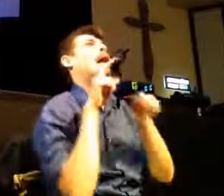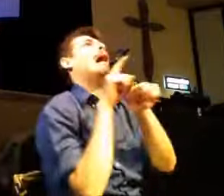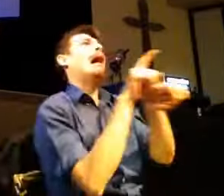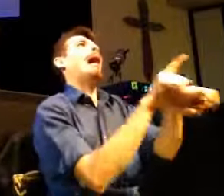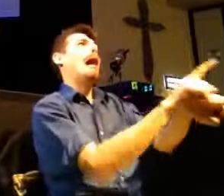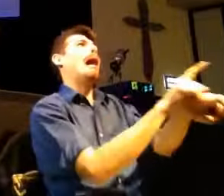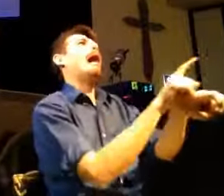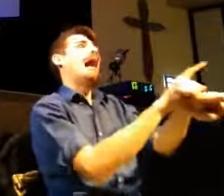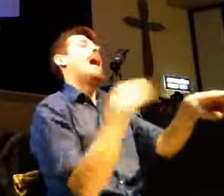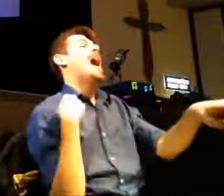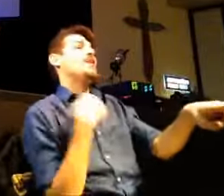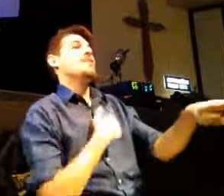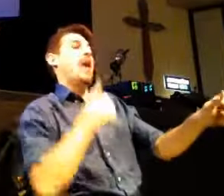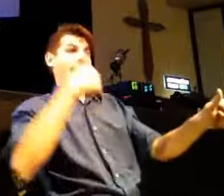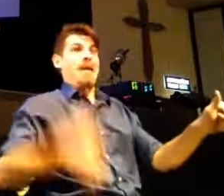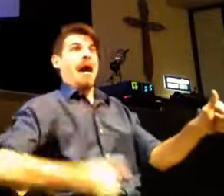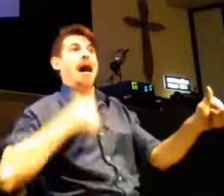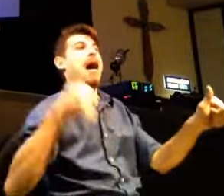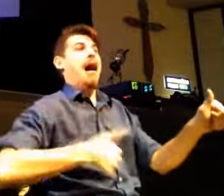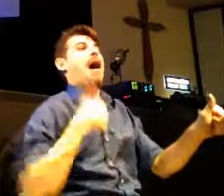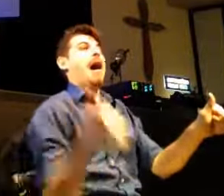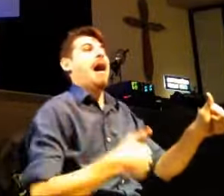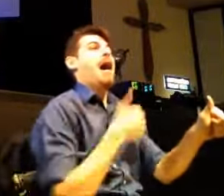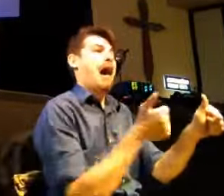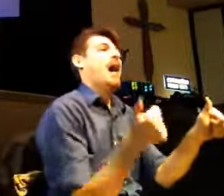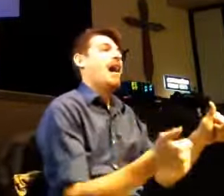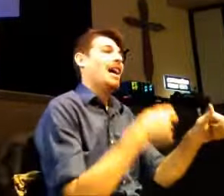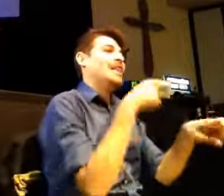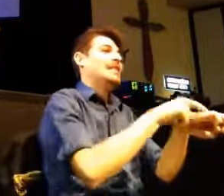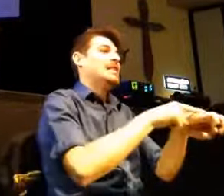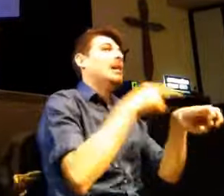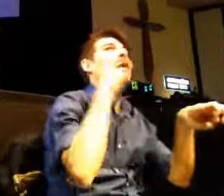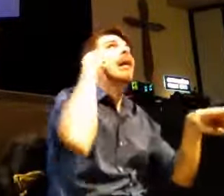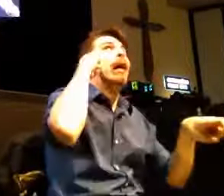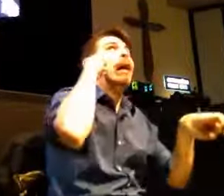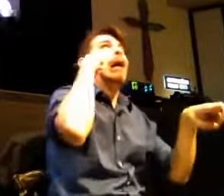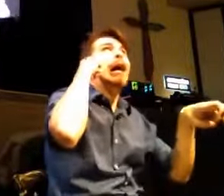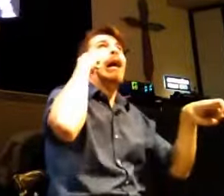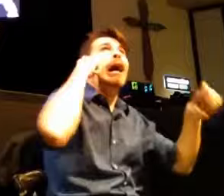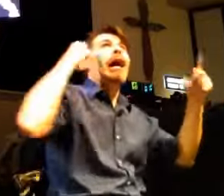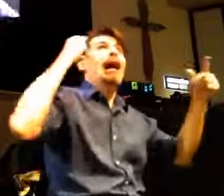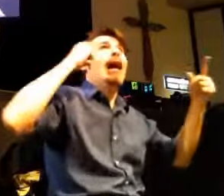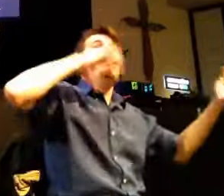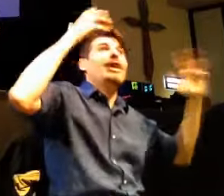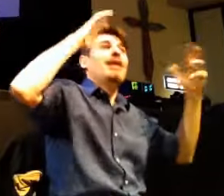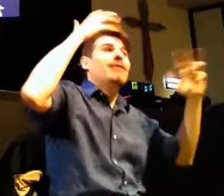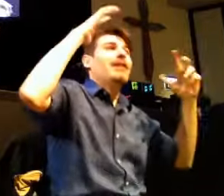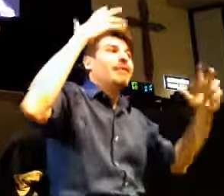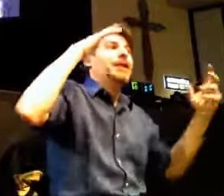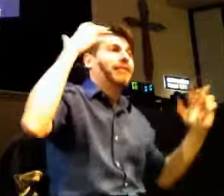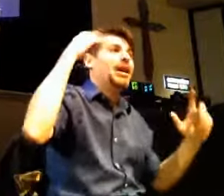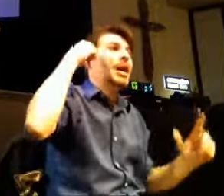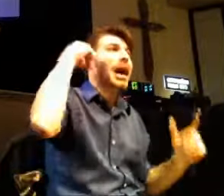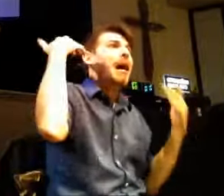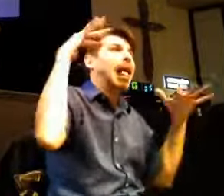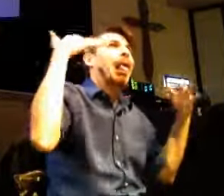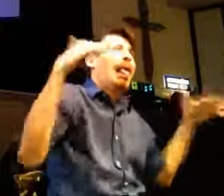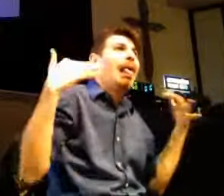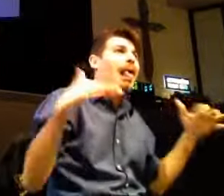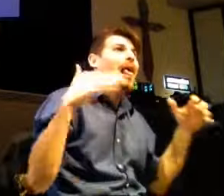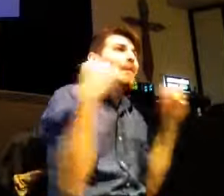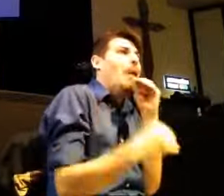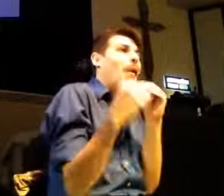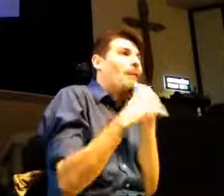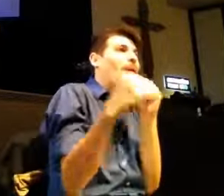we're hanging with him. And so I'm running down the cul-de-sac, and my daughter's screaming, and the dog's just going faster. And the thing